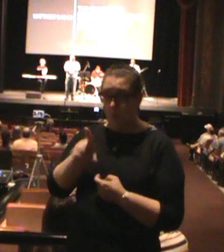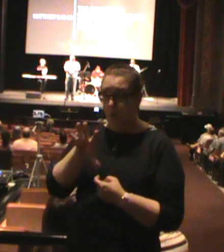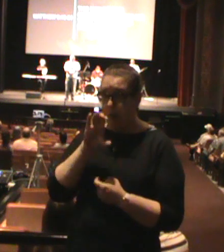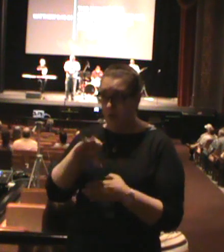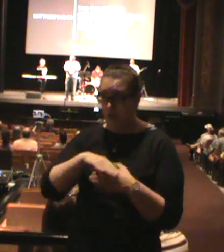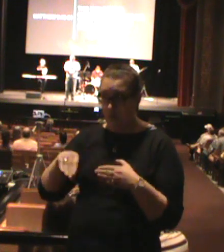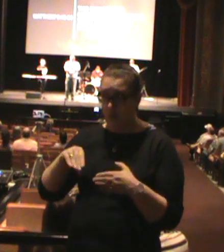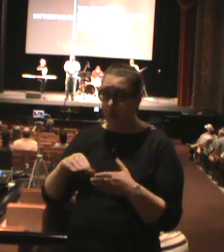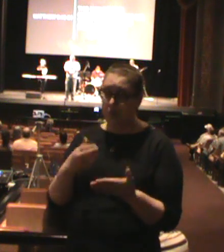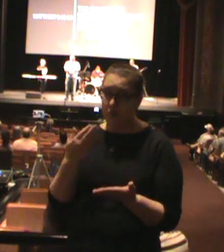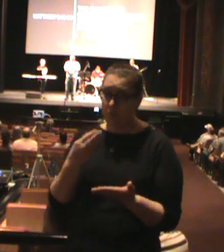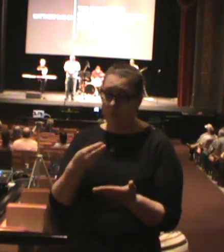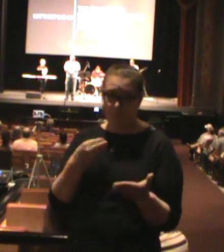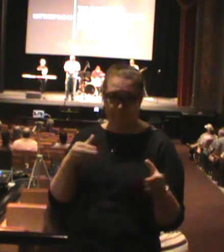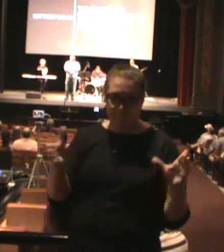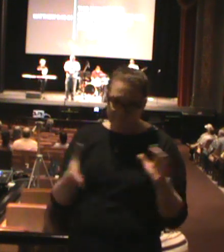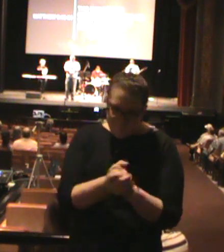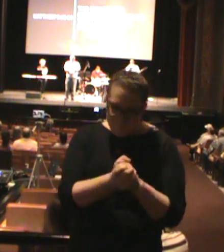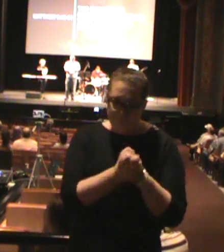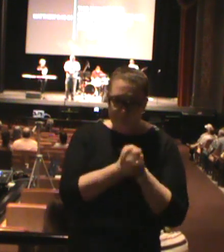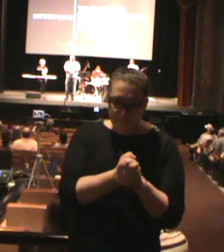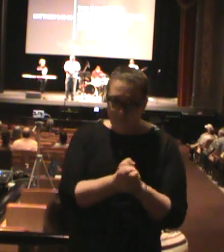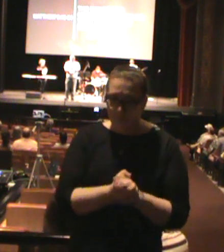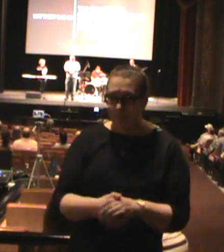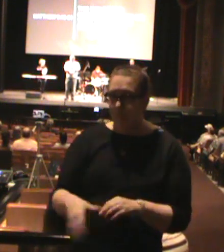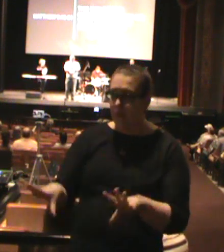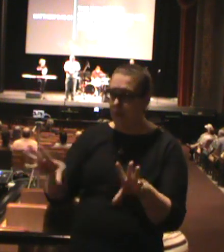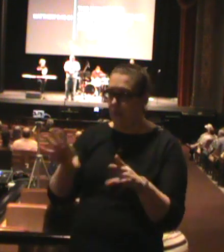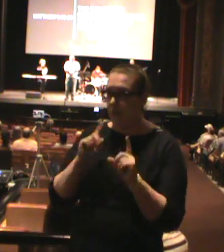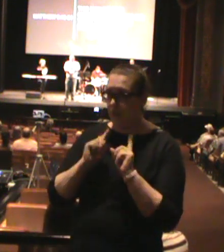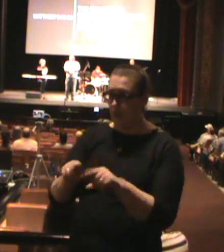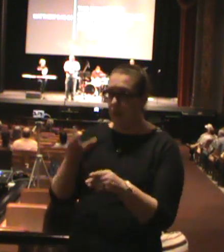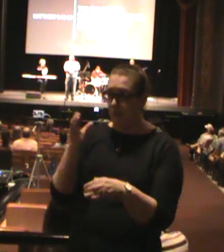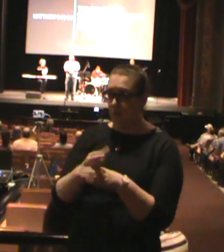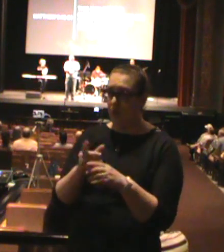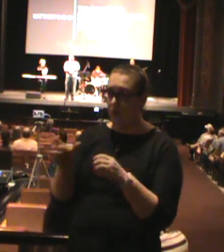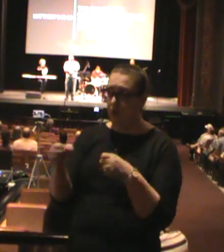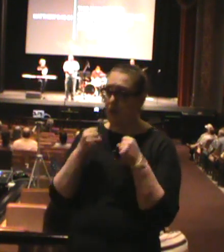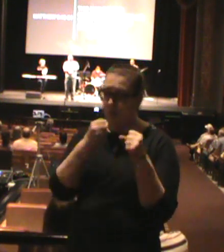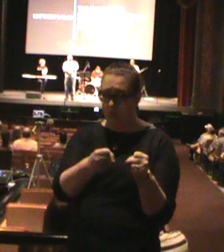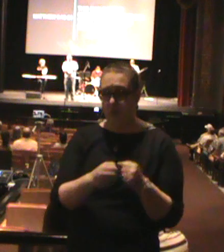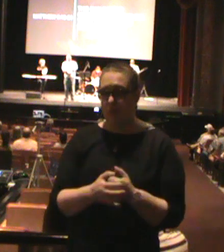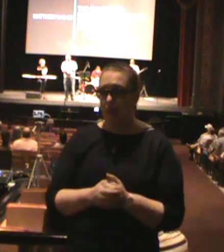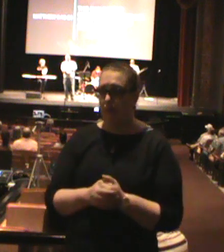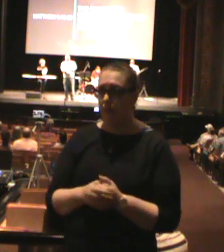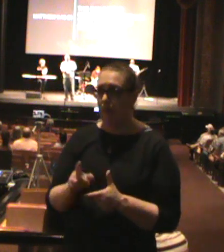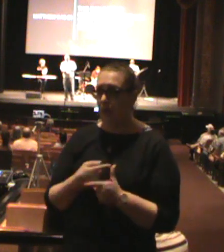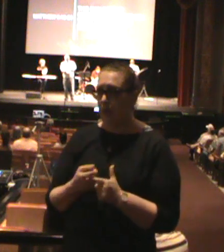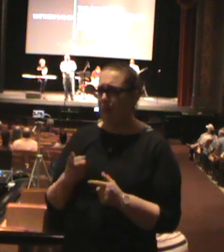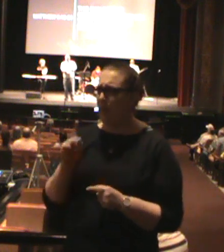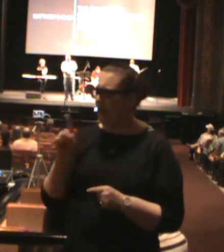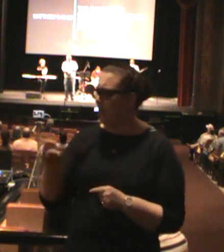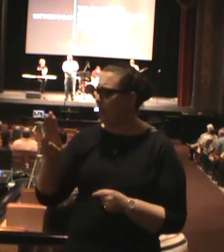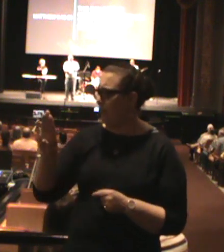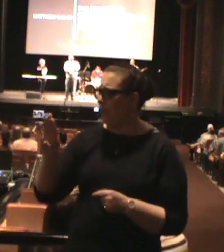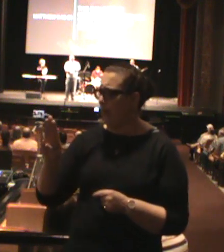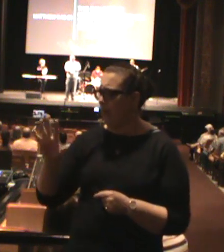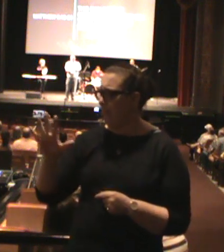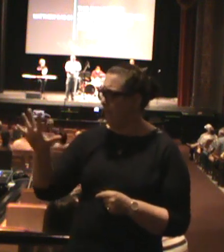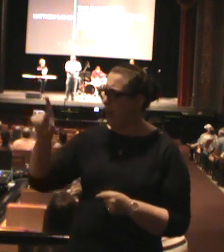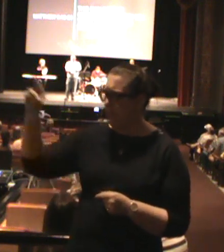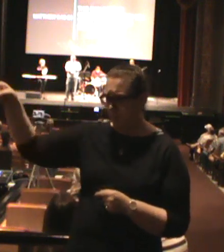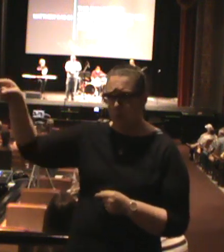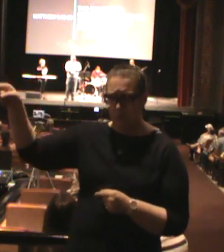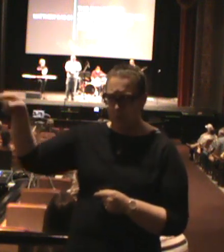my... They said, God's going to multiply this. So I got back in the car and they drove away. Then I got to Five Forks and somebody else came up to me and